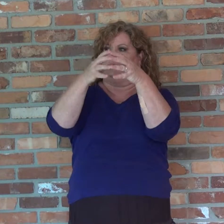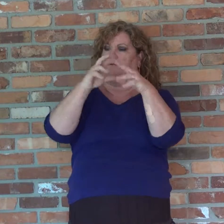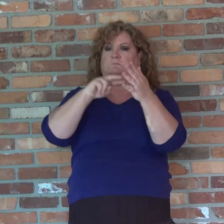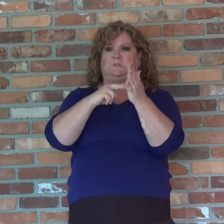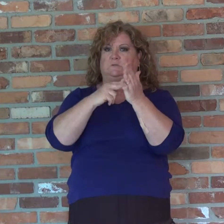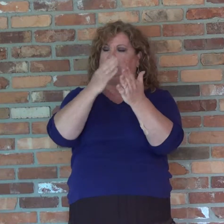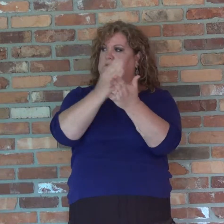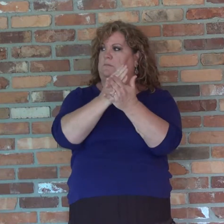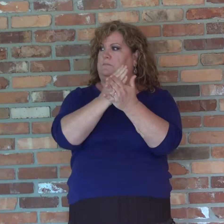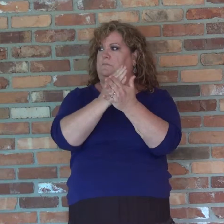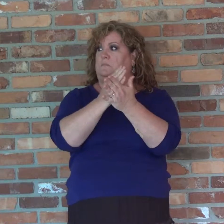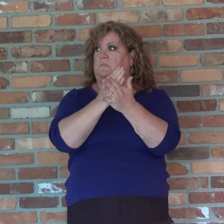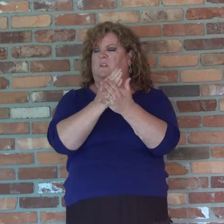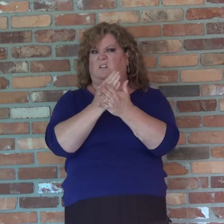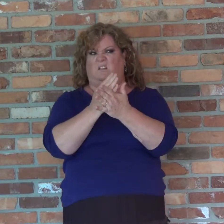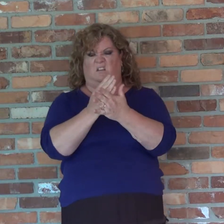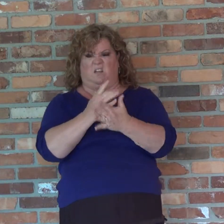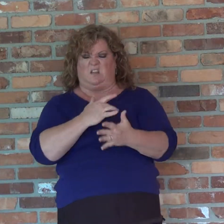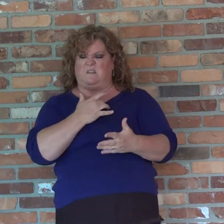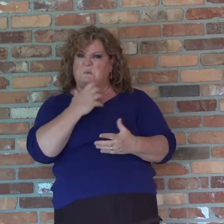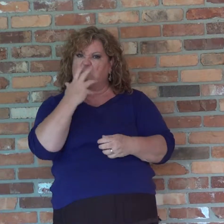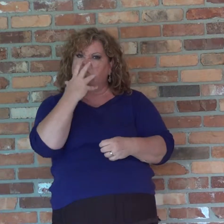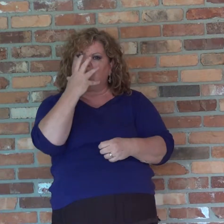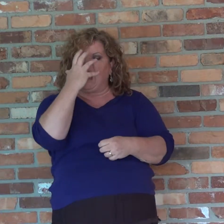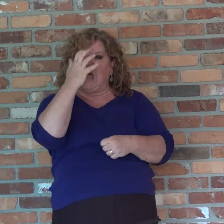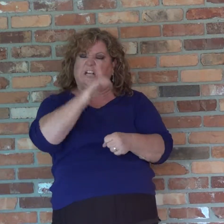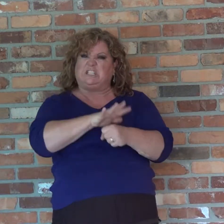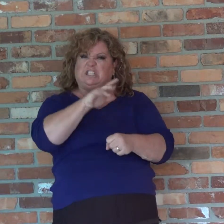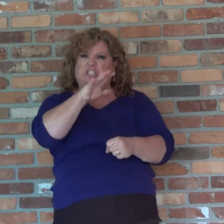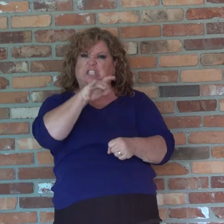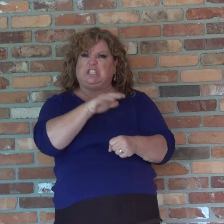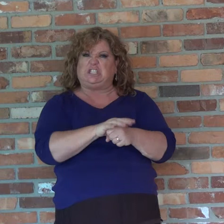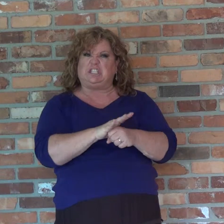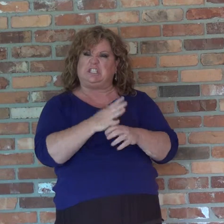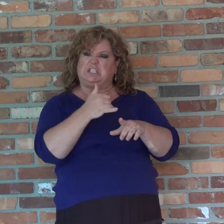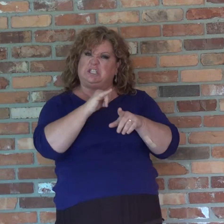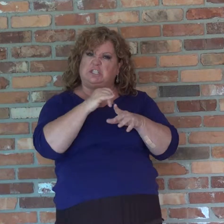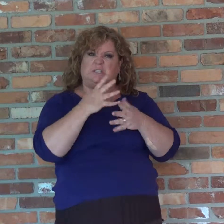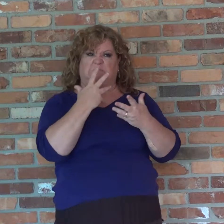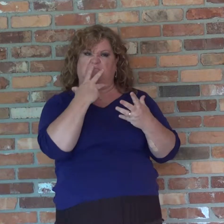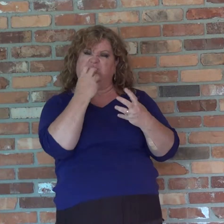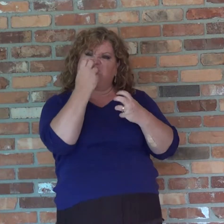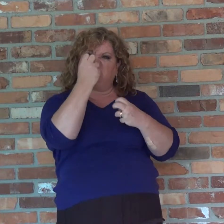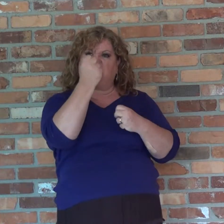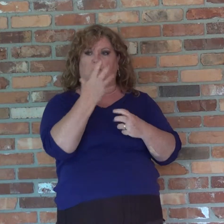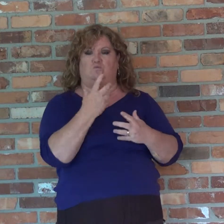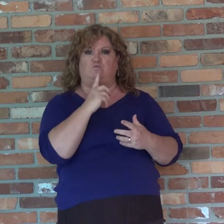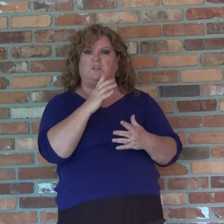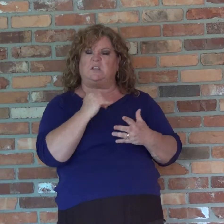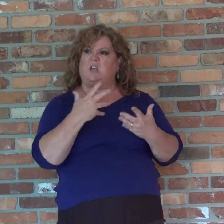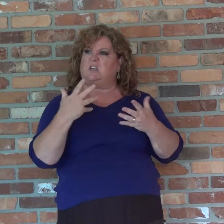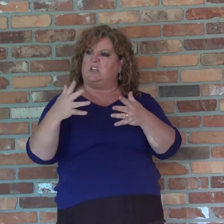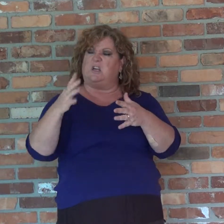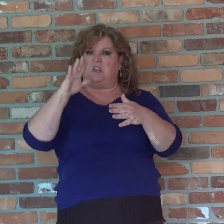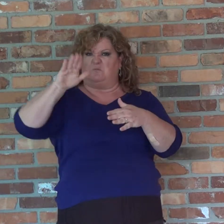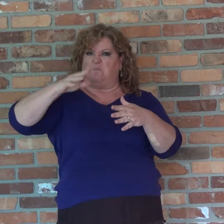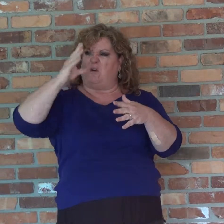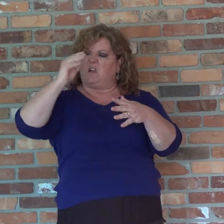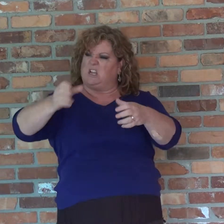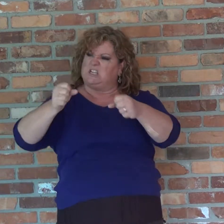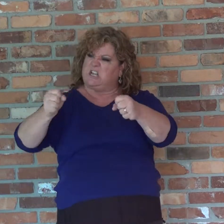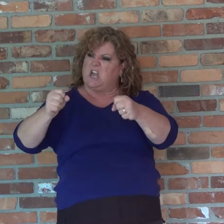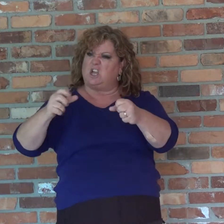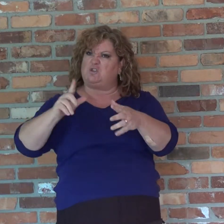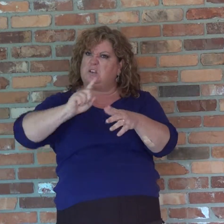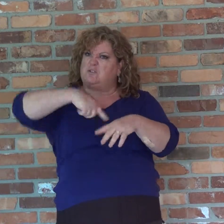everybody didn't get to the top of the mountain. I mean, he was mad. He spewed out all kinds of language. He tried to grab the little guy